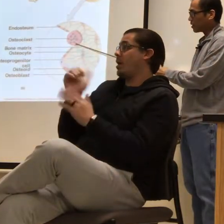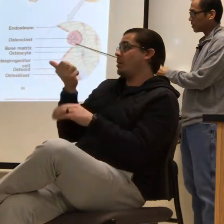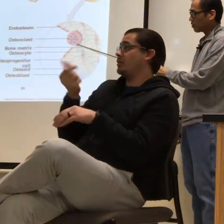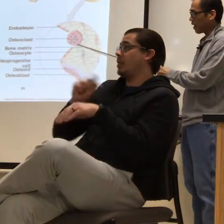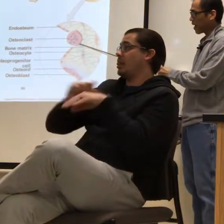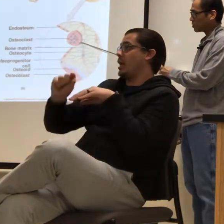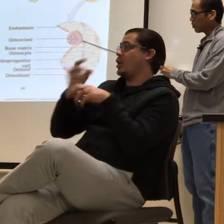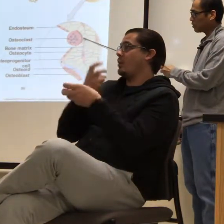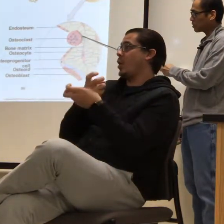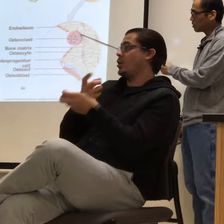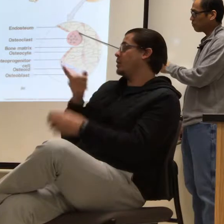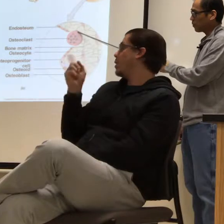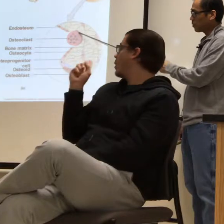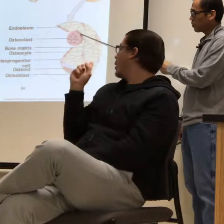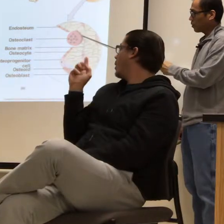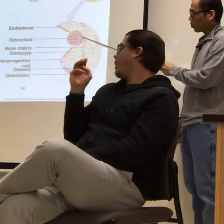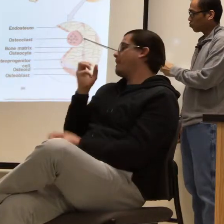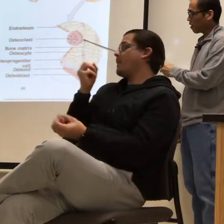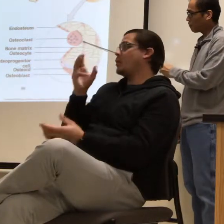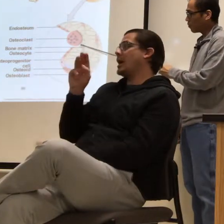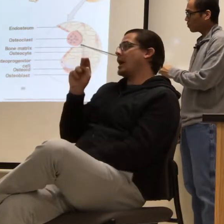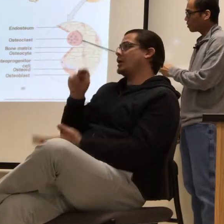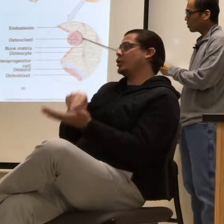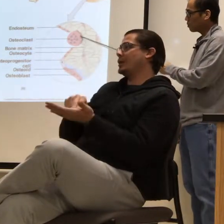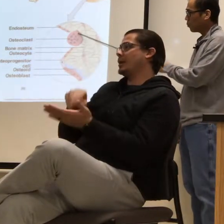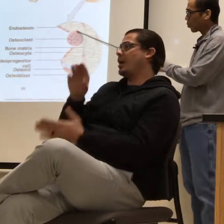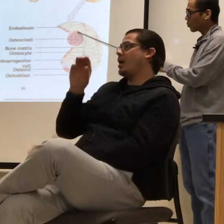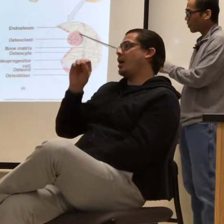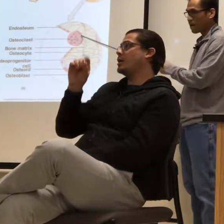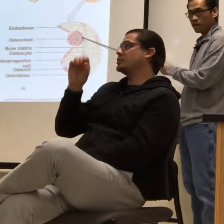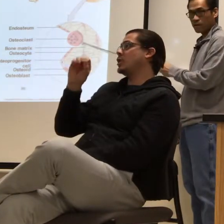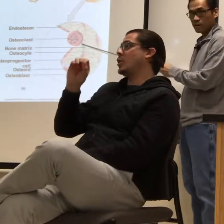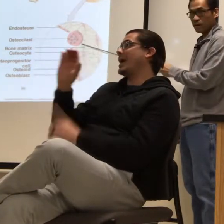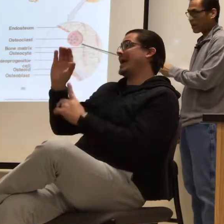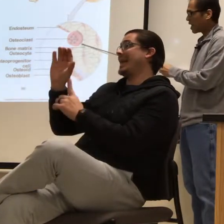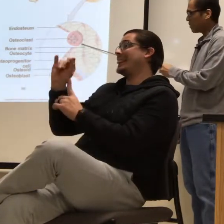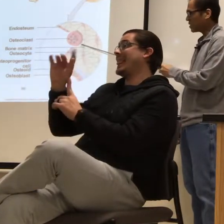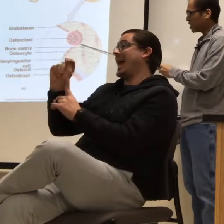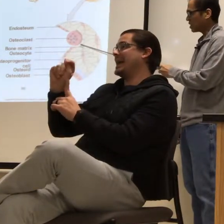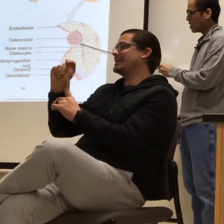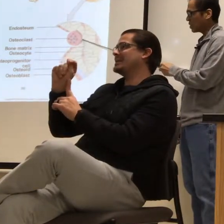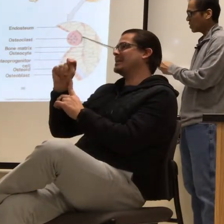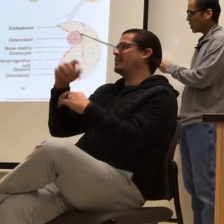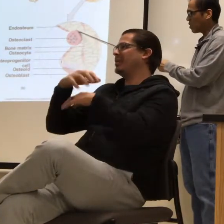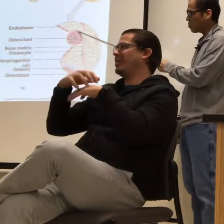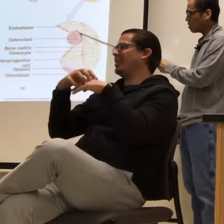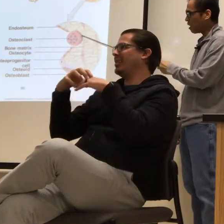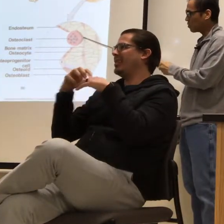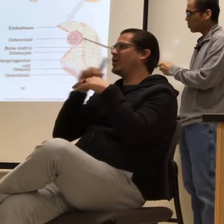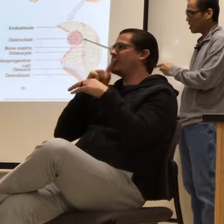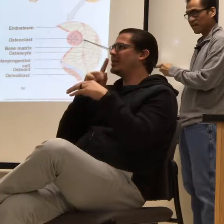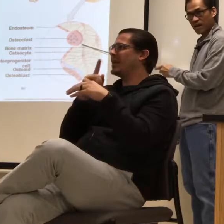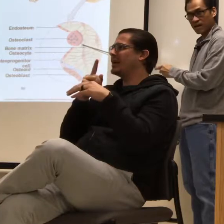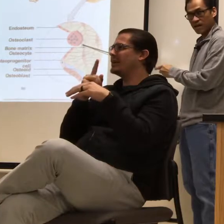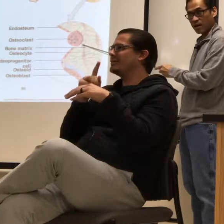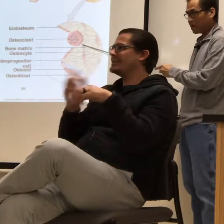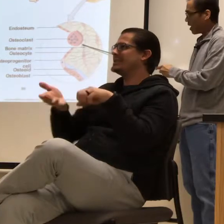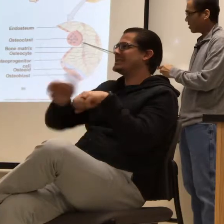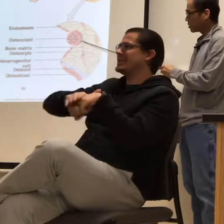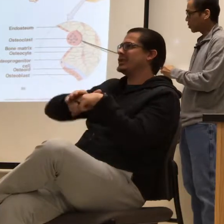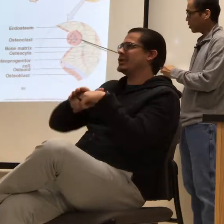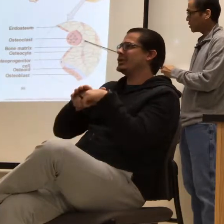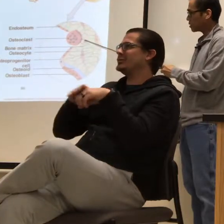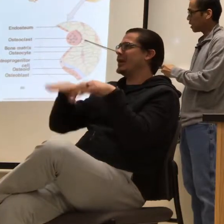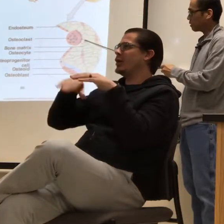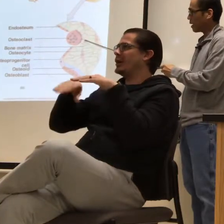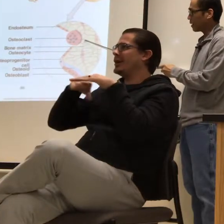multinucleated osteoclast with this ruffled border there? It kind of makes a sealed zone underneath it